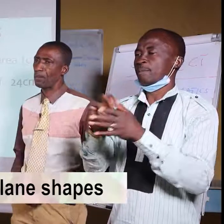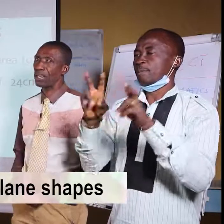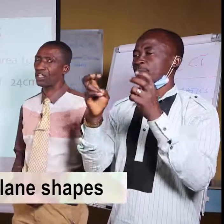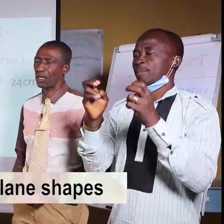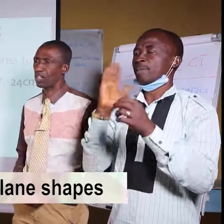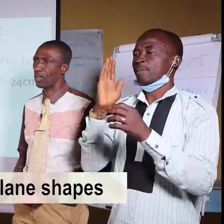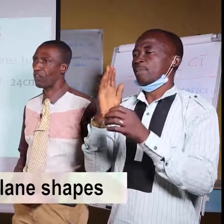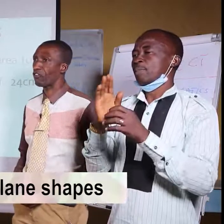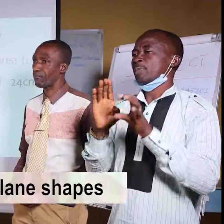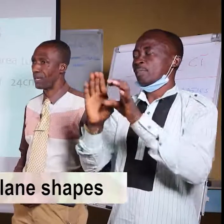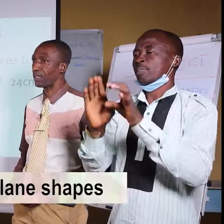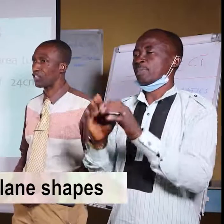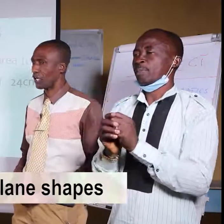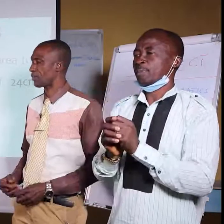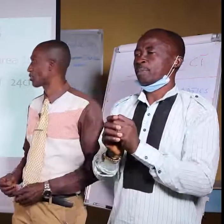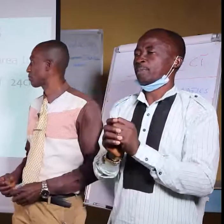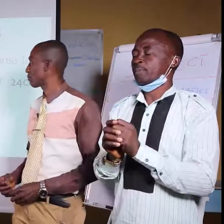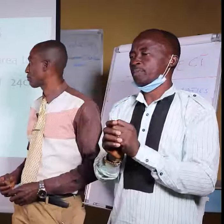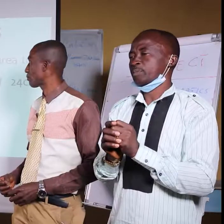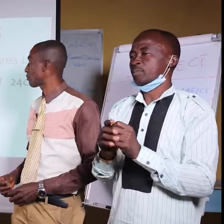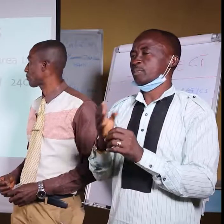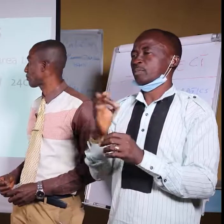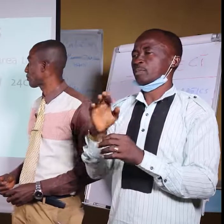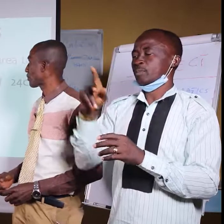is, measuration of plane shapes.